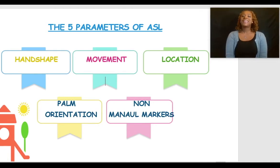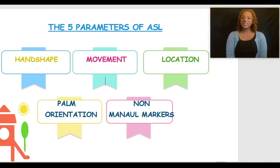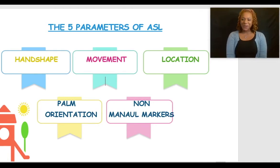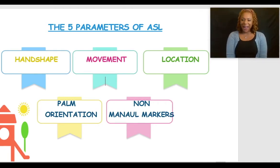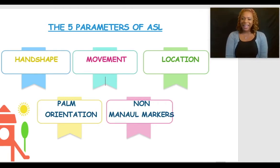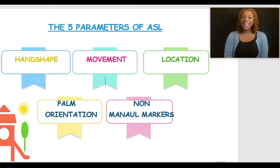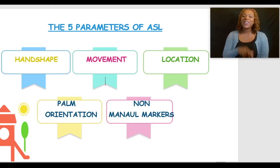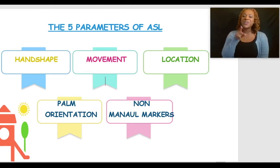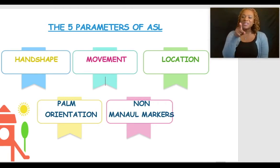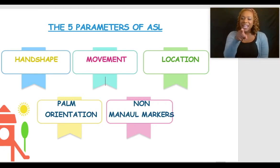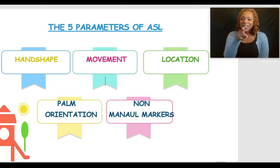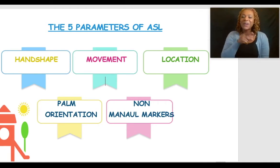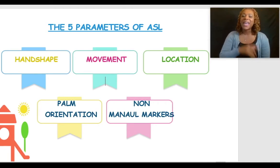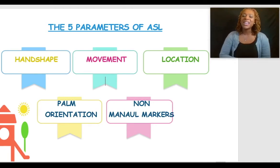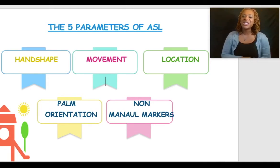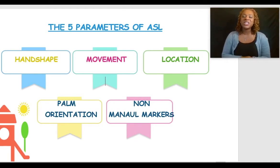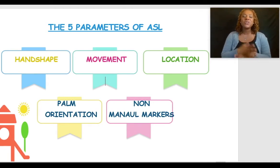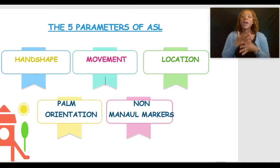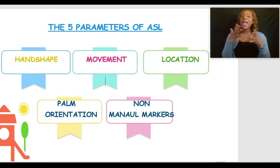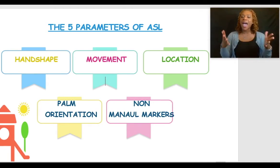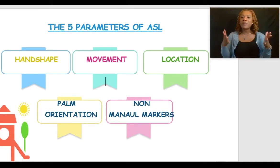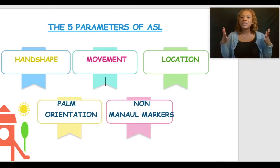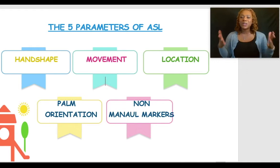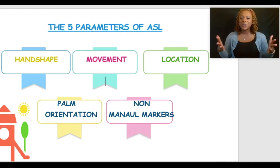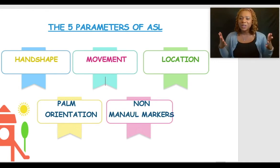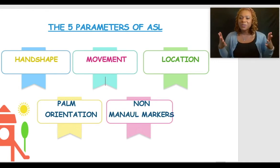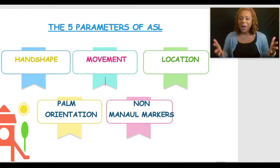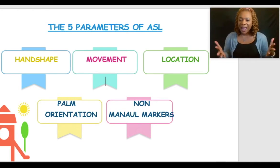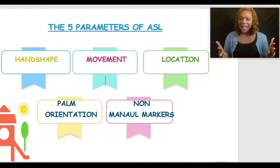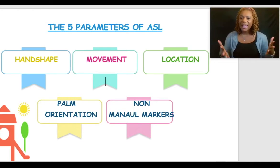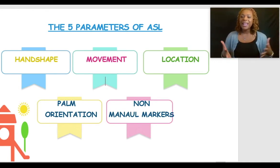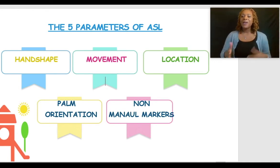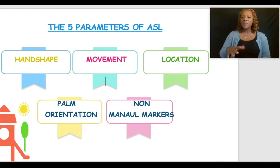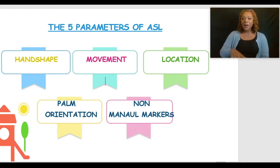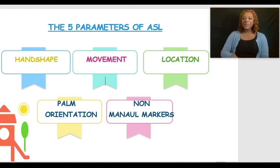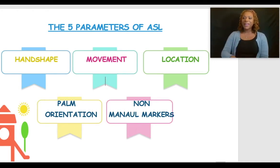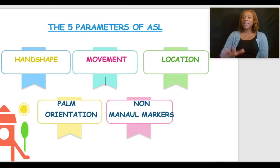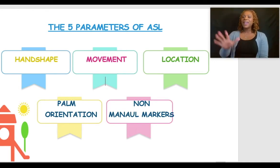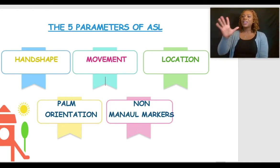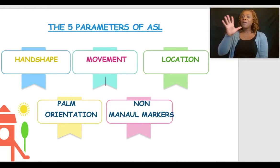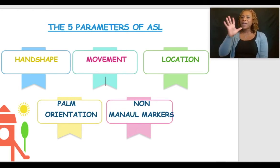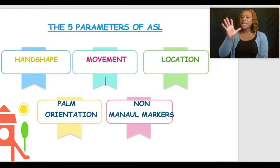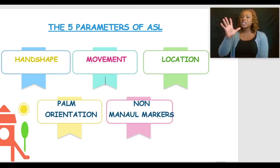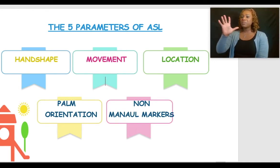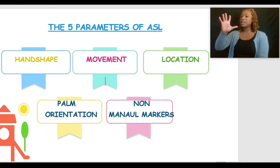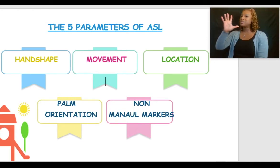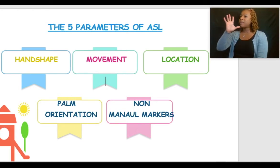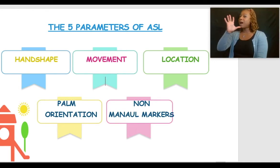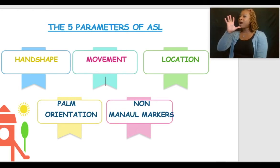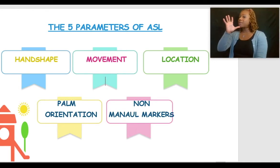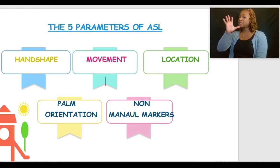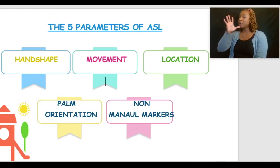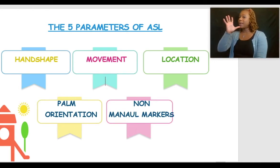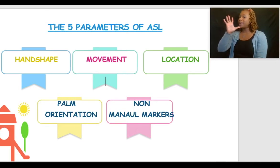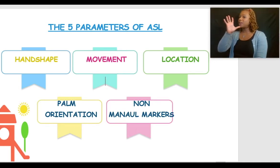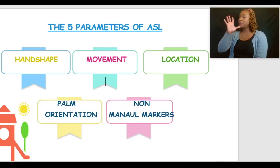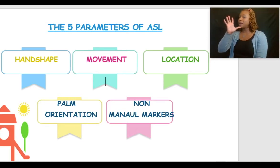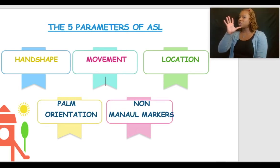That's right. If you said location, you are absolutely right. Perfect. Location, because mom is located on my